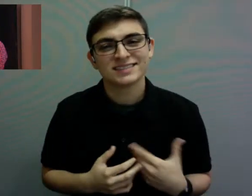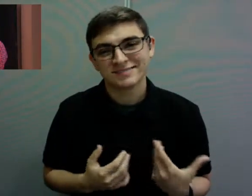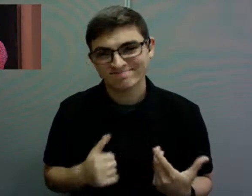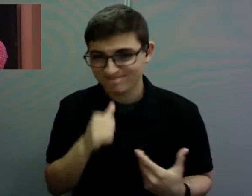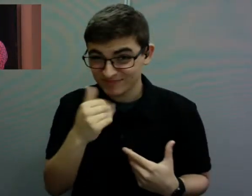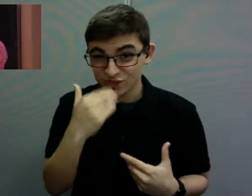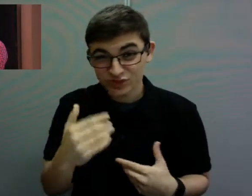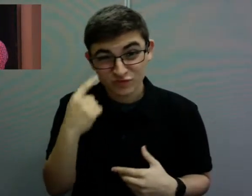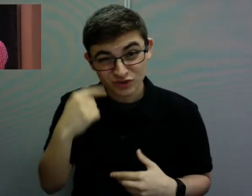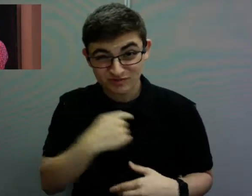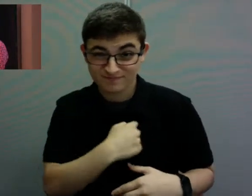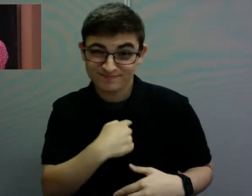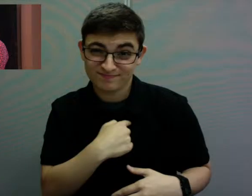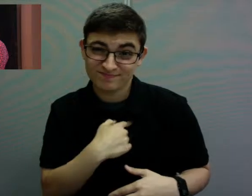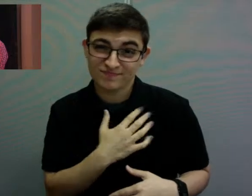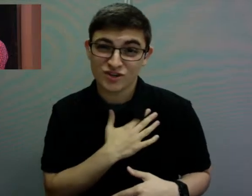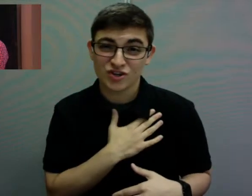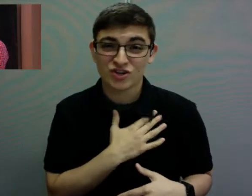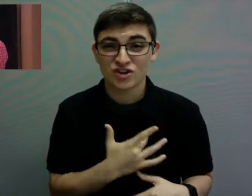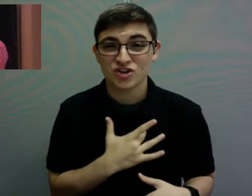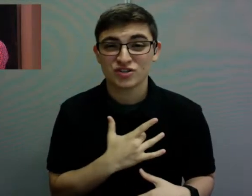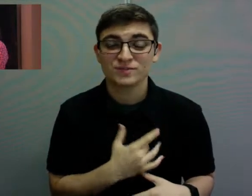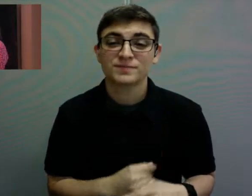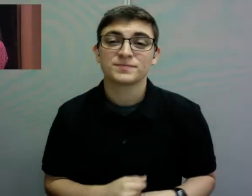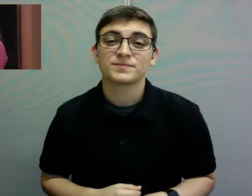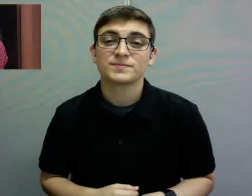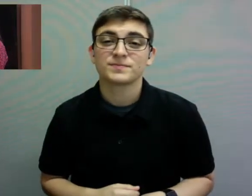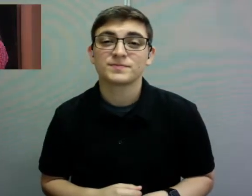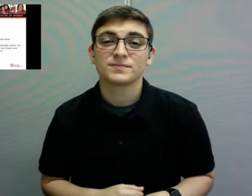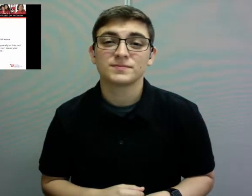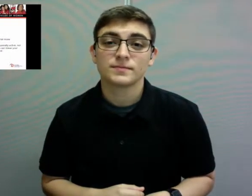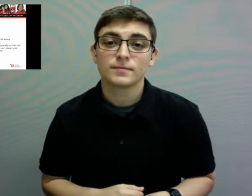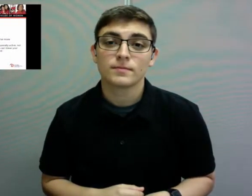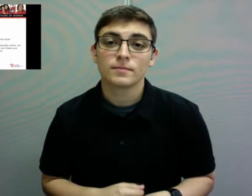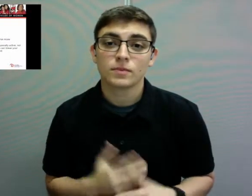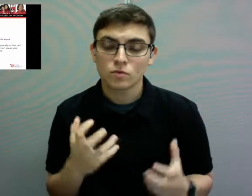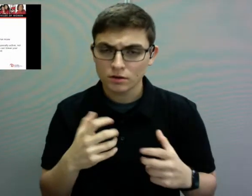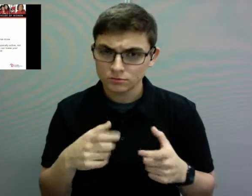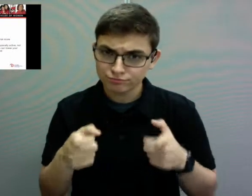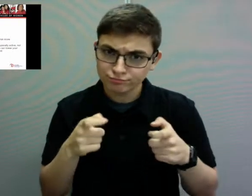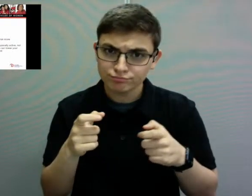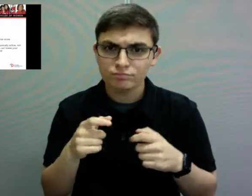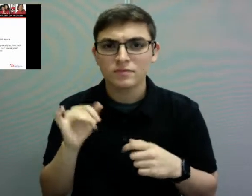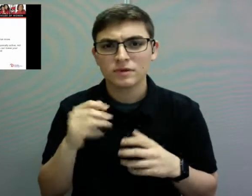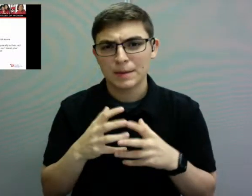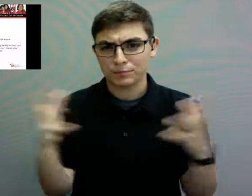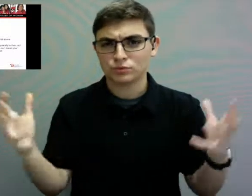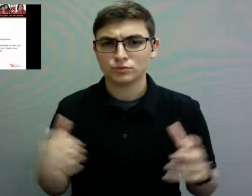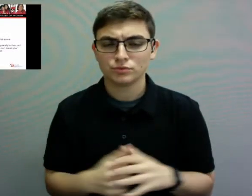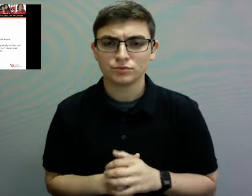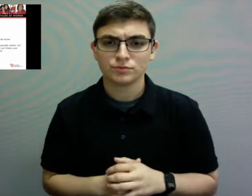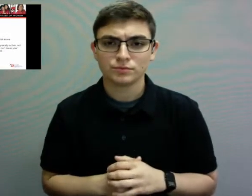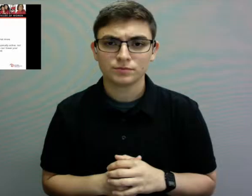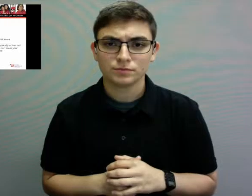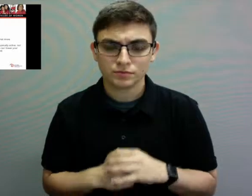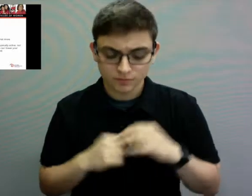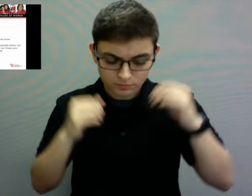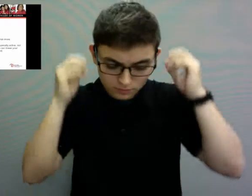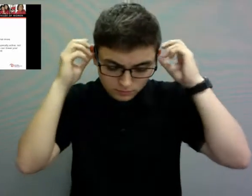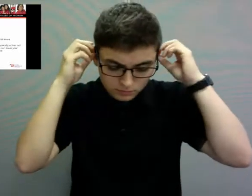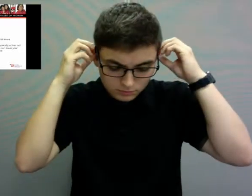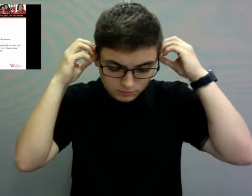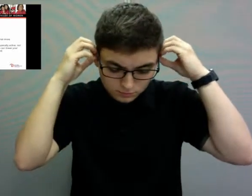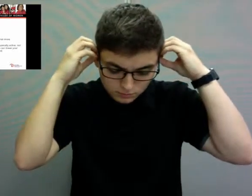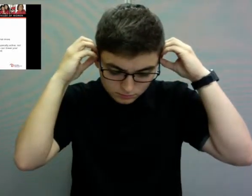not great for your heart, and moderation would be the key. Some heart disease risk factors, so there's something we call